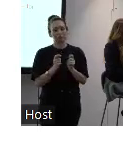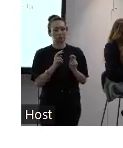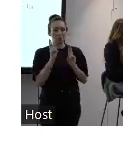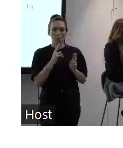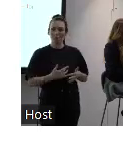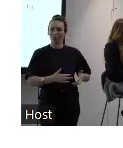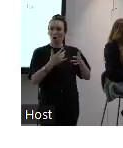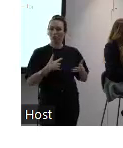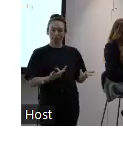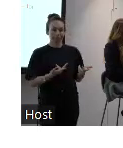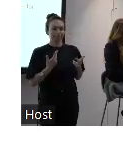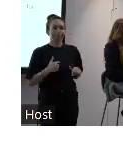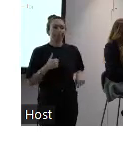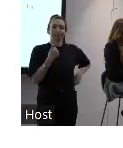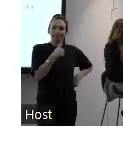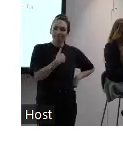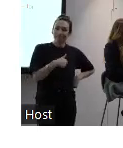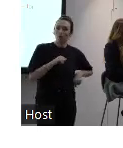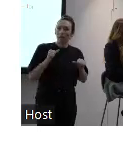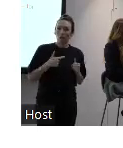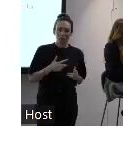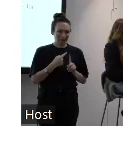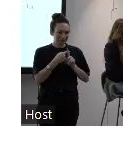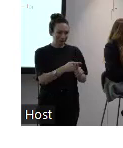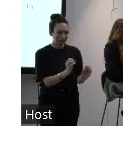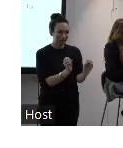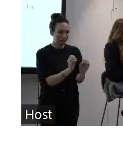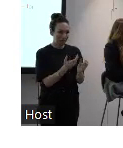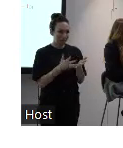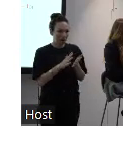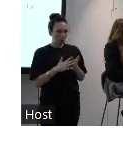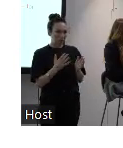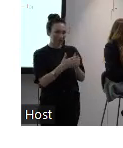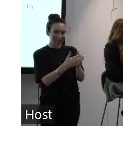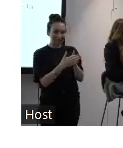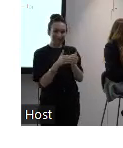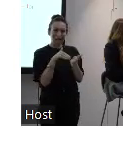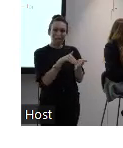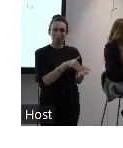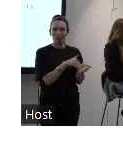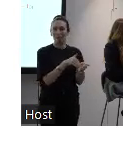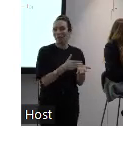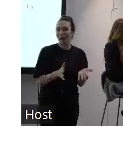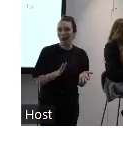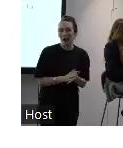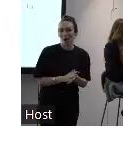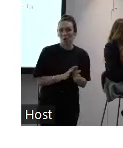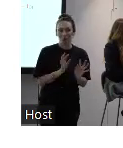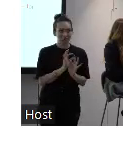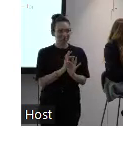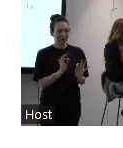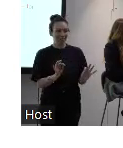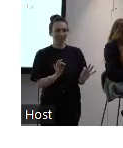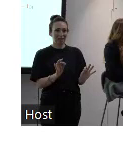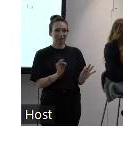They will not show us anything that we can target, anything out of the ordinary that we can be like, that's what's wrong, that's what